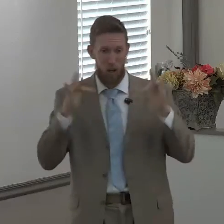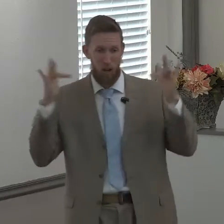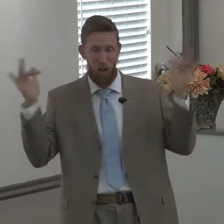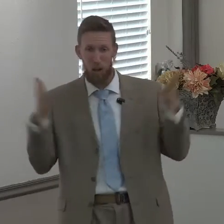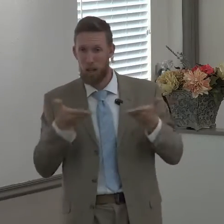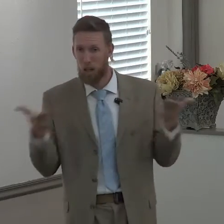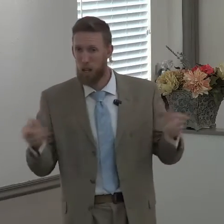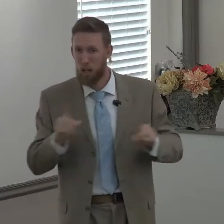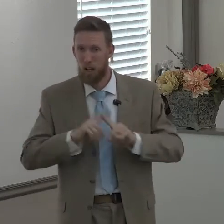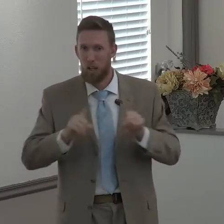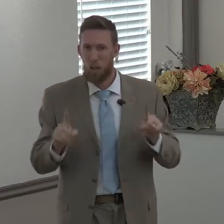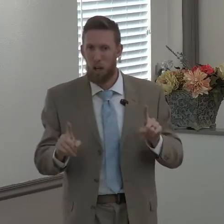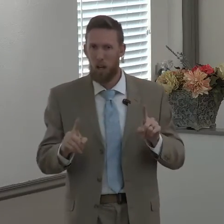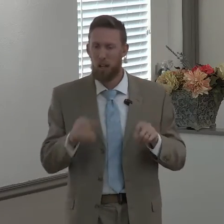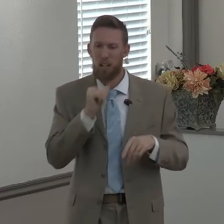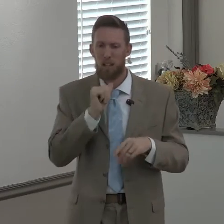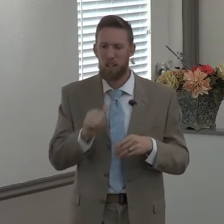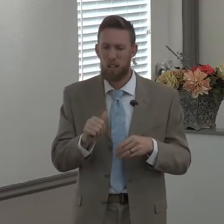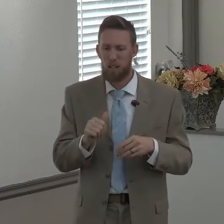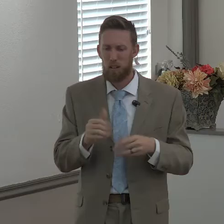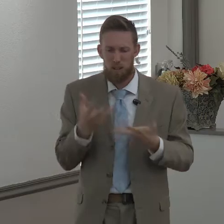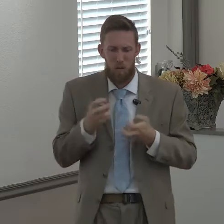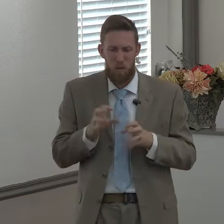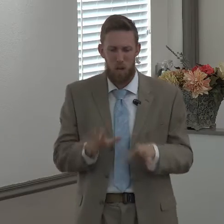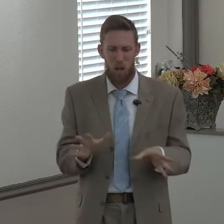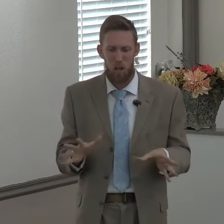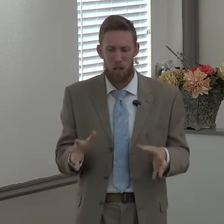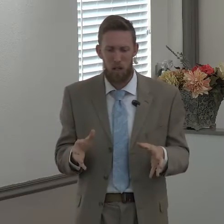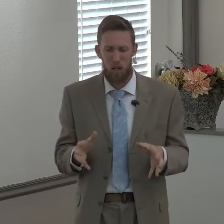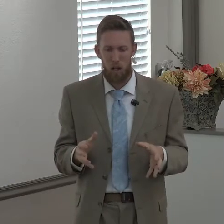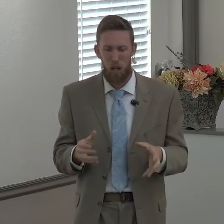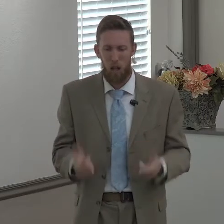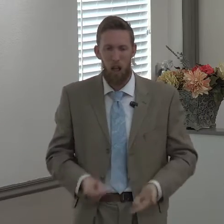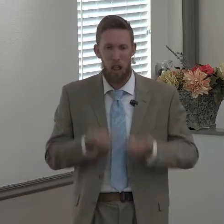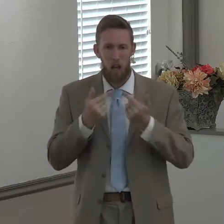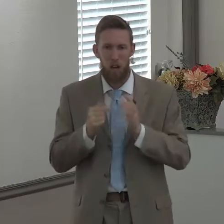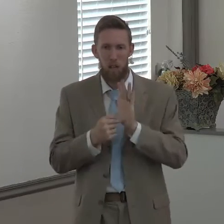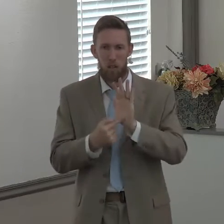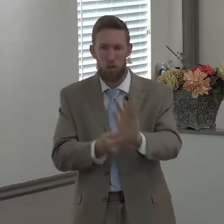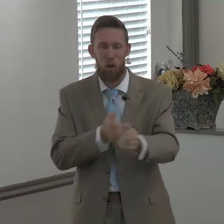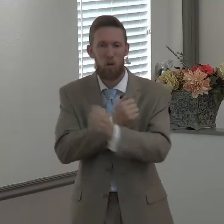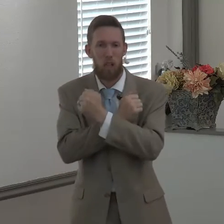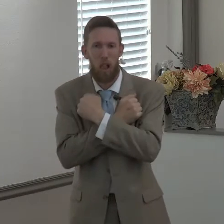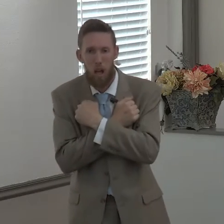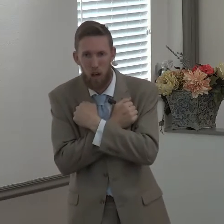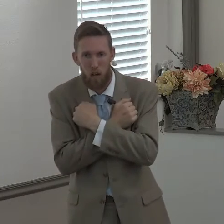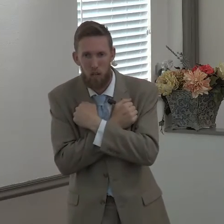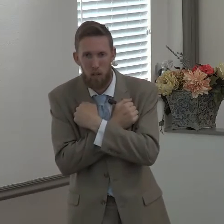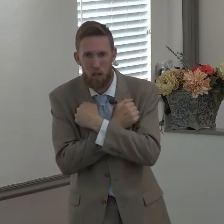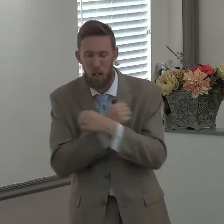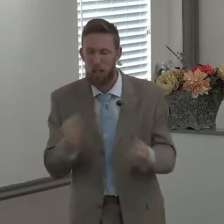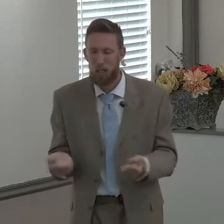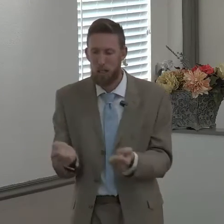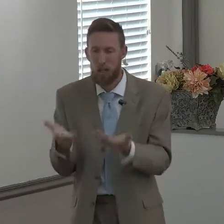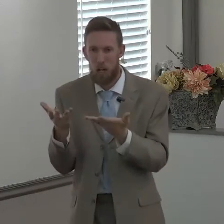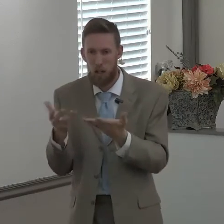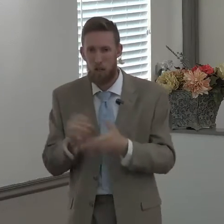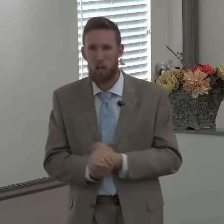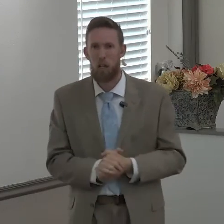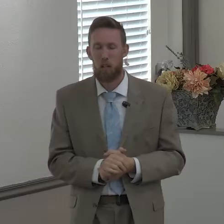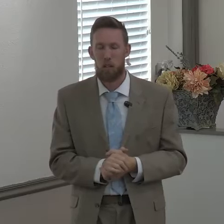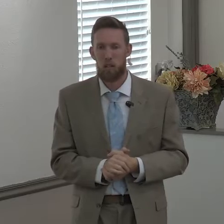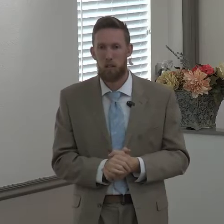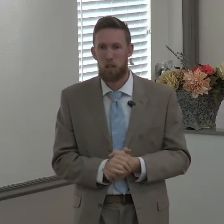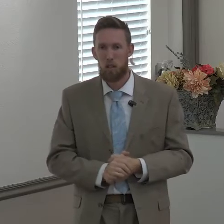They wanted the spiritual gifts, but they didn't want to have the sacrificial love. They